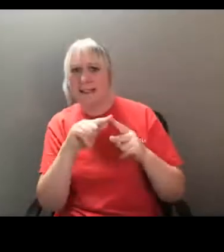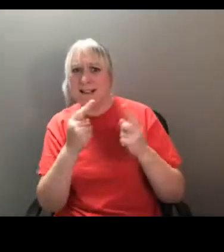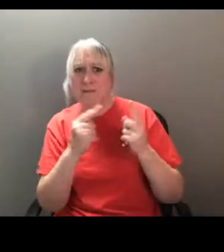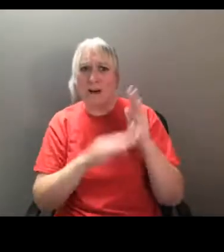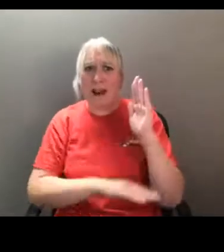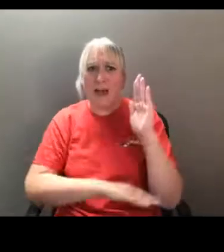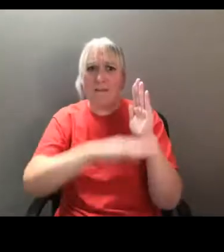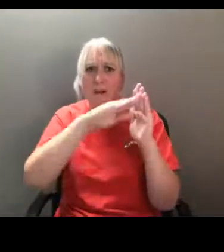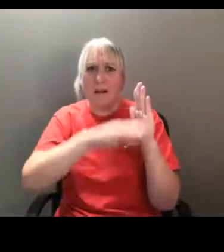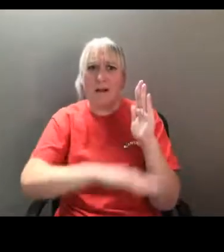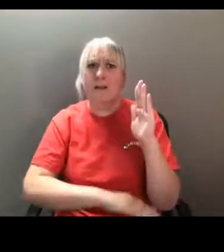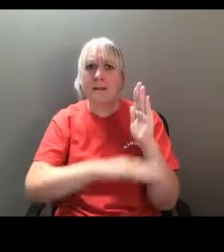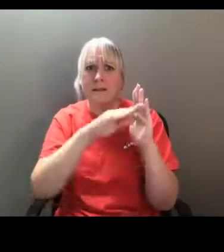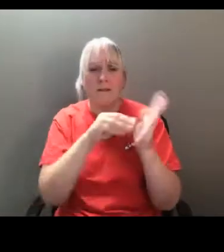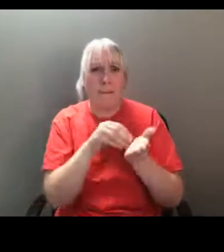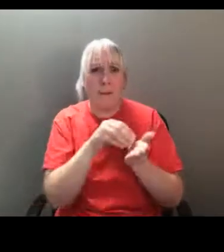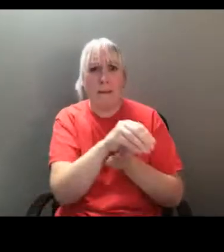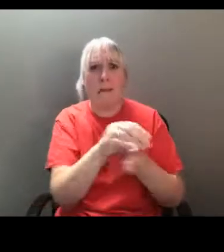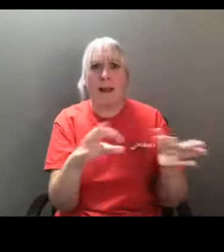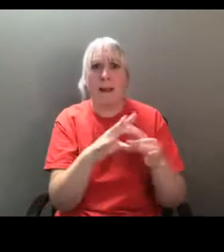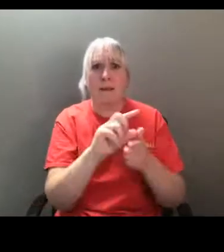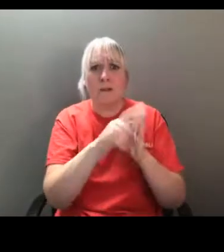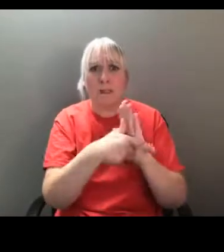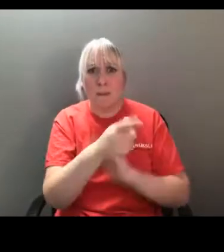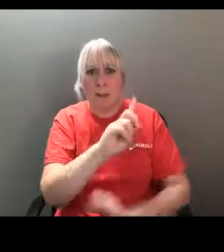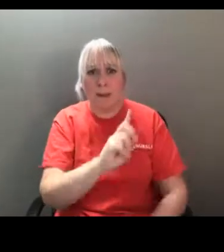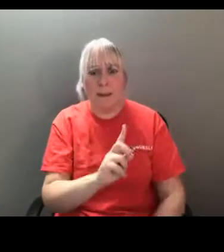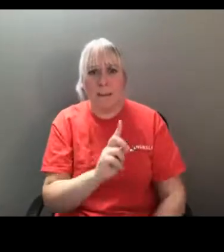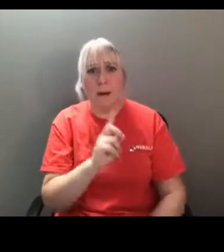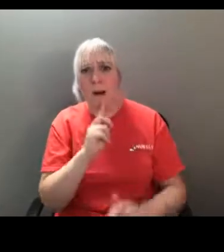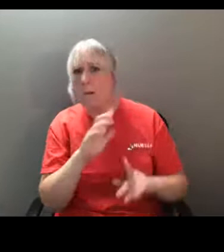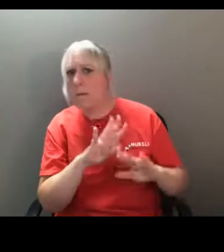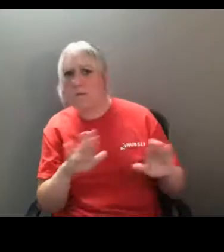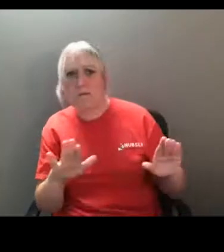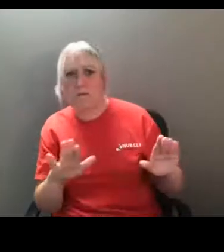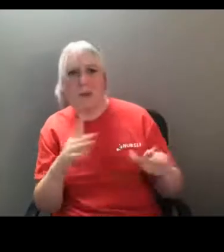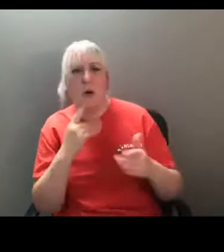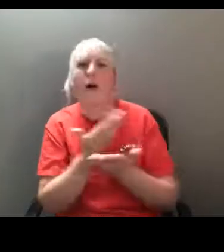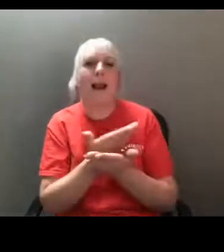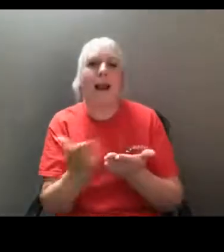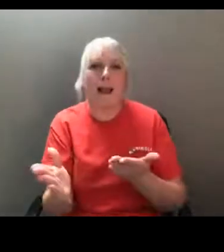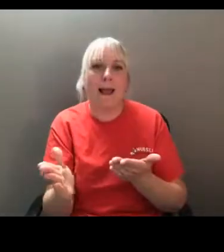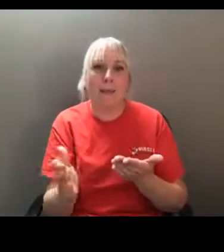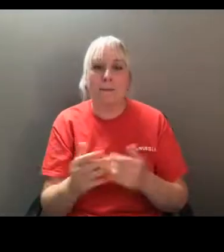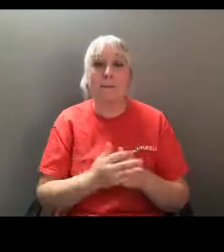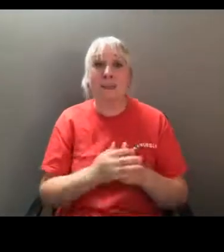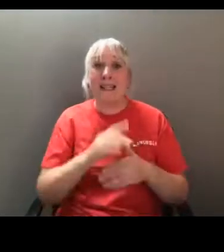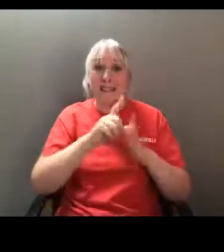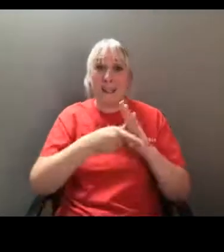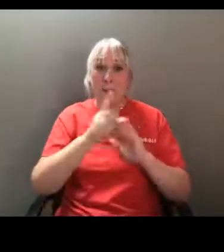If you're advocating for UBI, just remember that disabled people have largely been excluded from modelling.